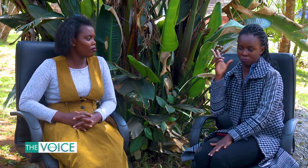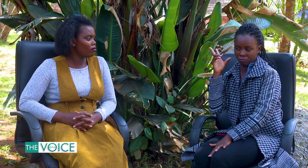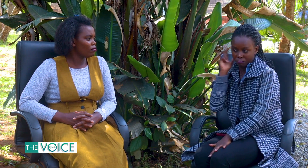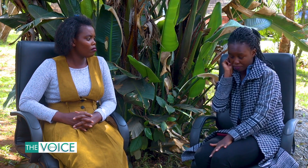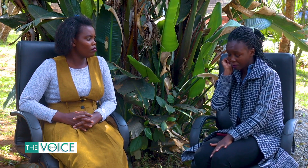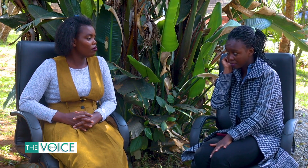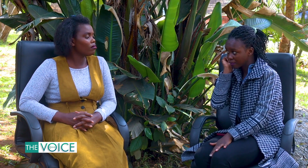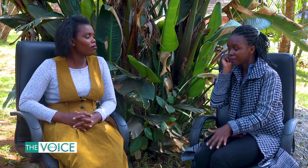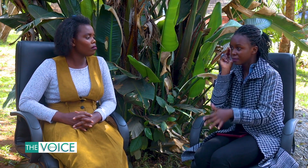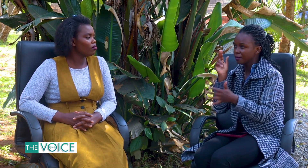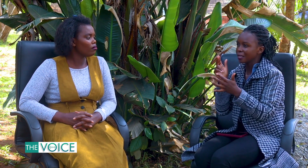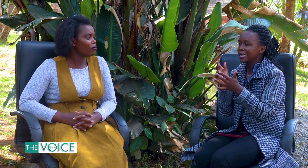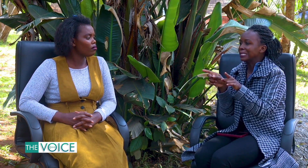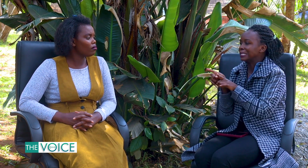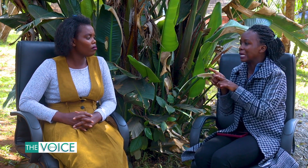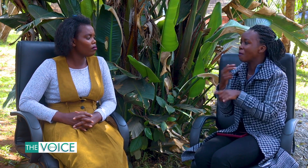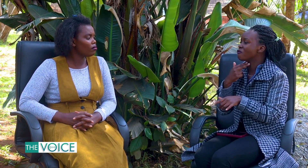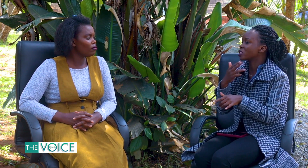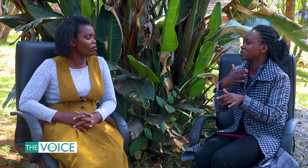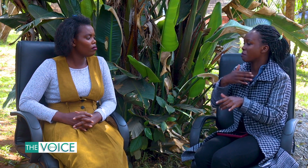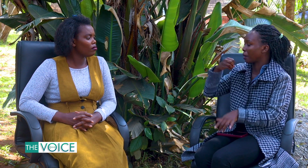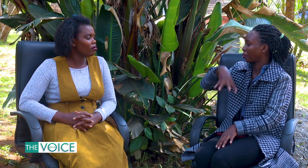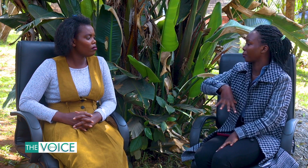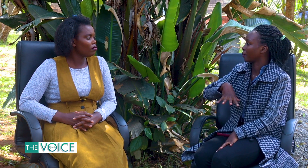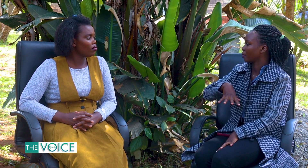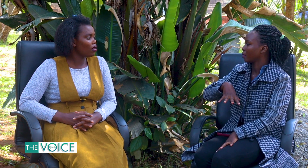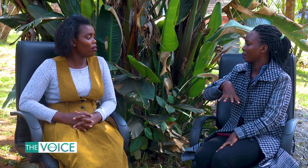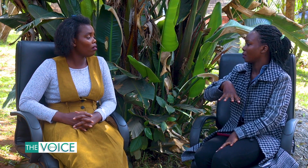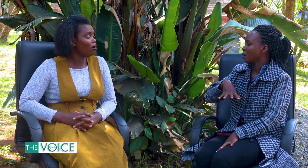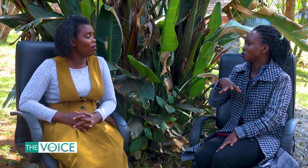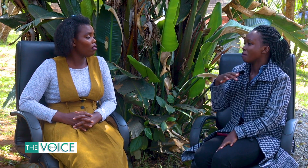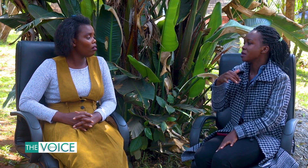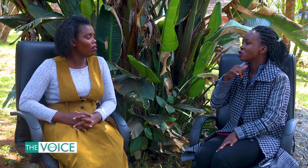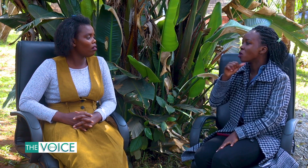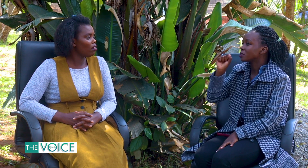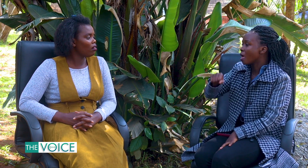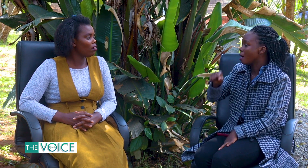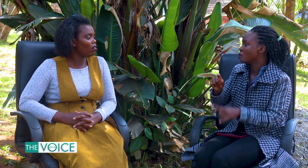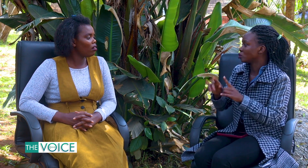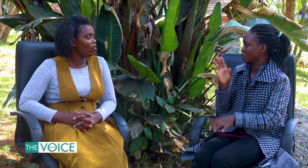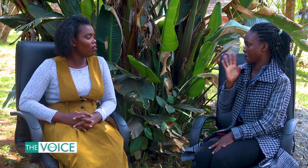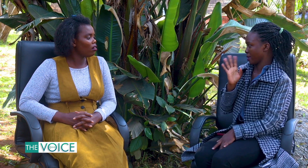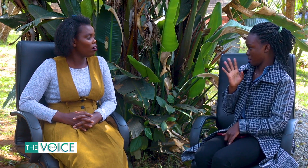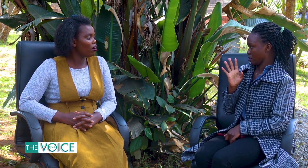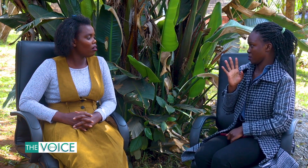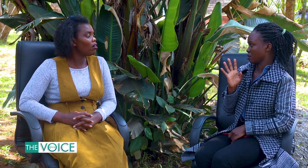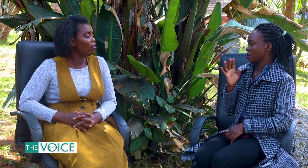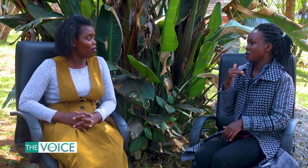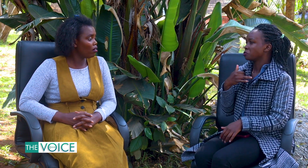because I have become deaf and my voice wasn't the best. So anytime I used to speak,